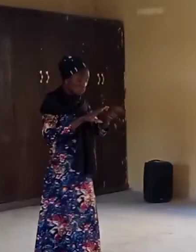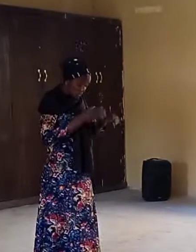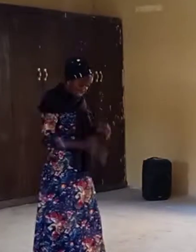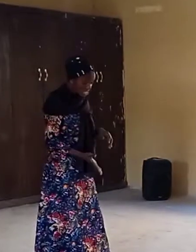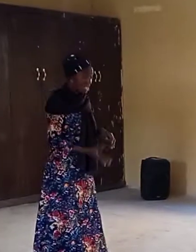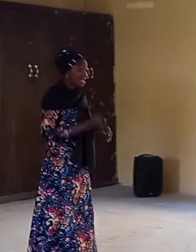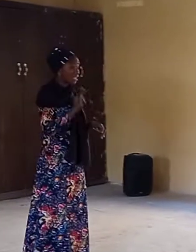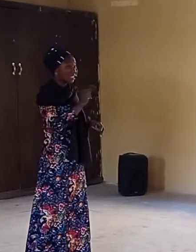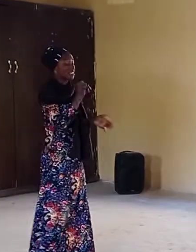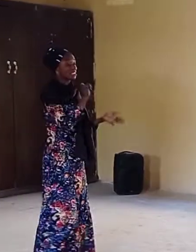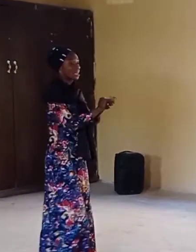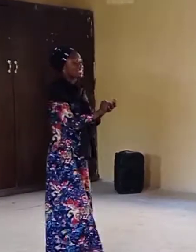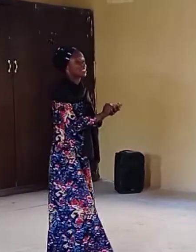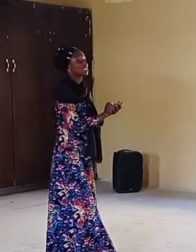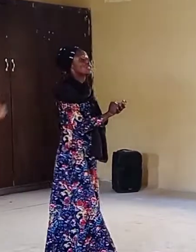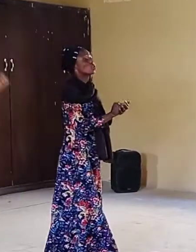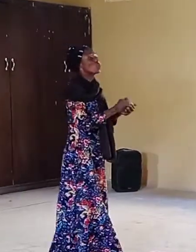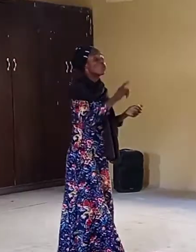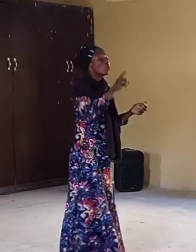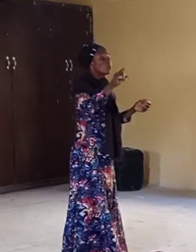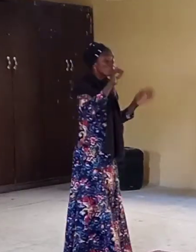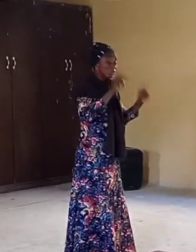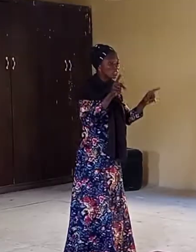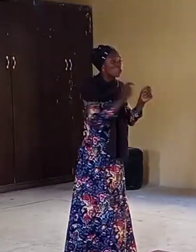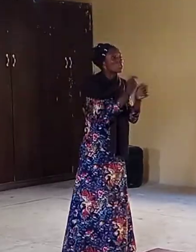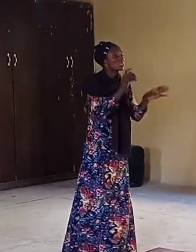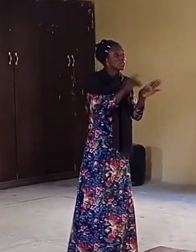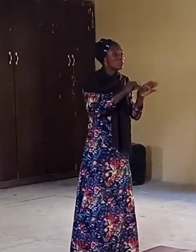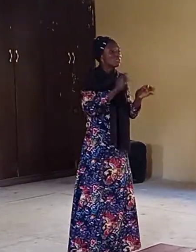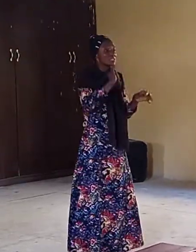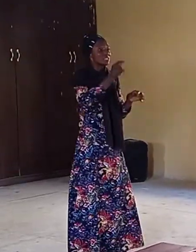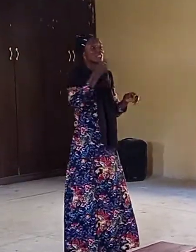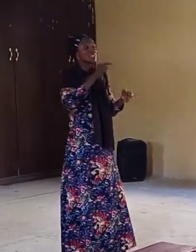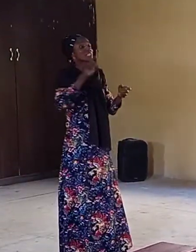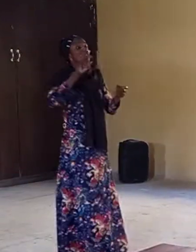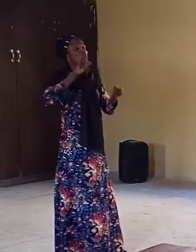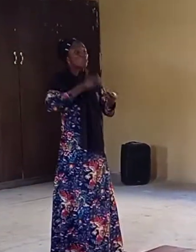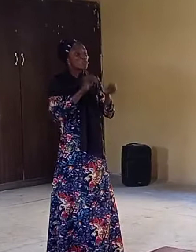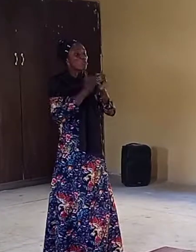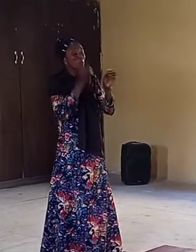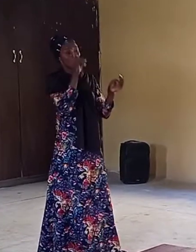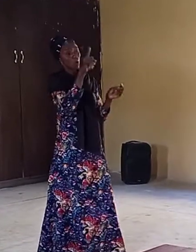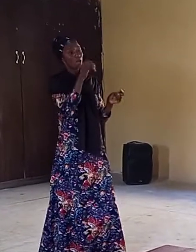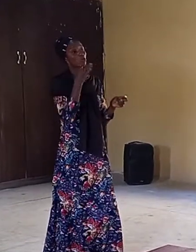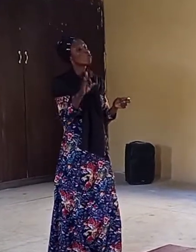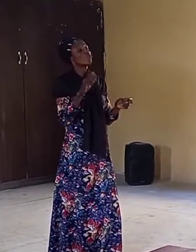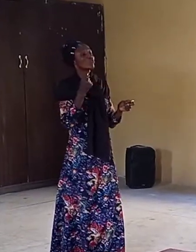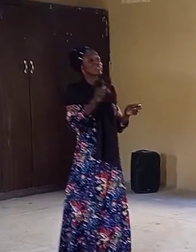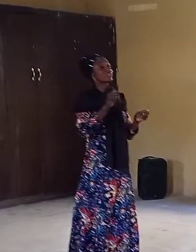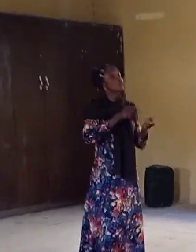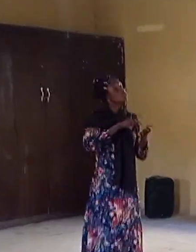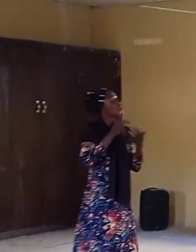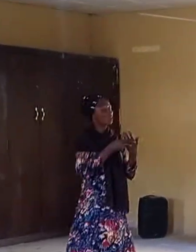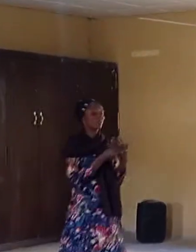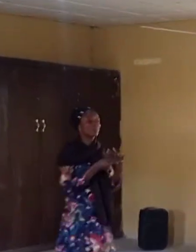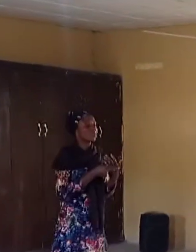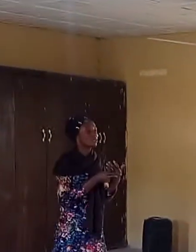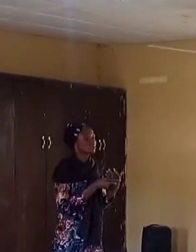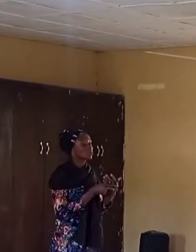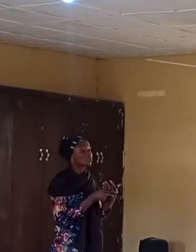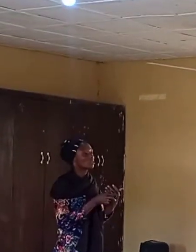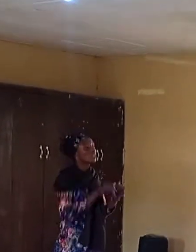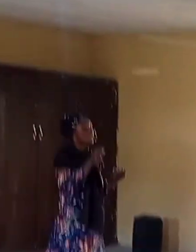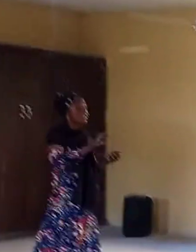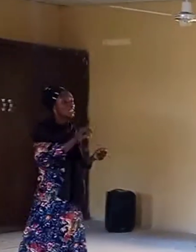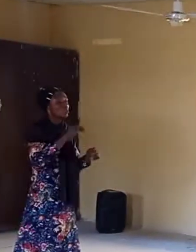journalists, persons with disability are involved. And not only involved, they actively participate. We make sure that